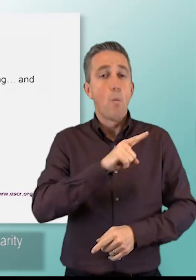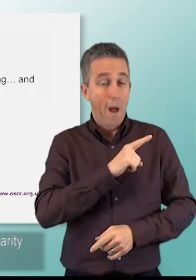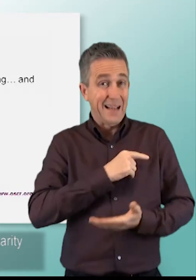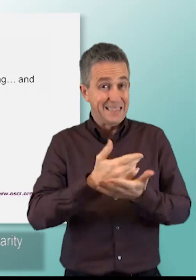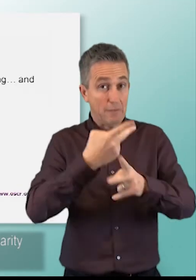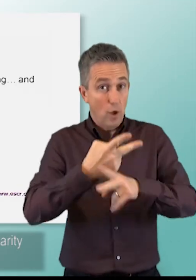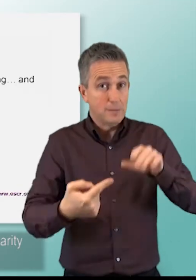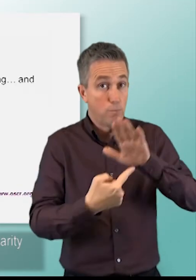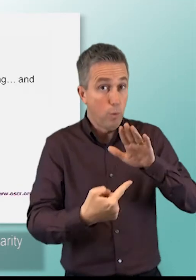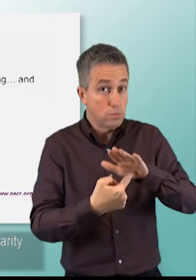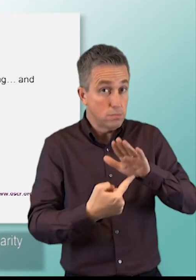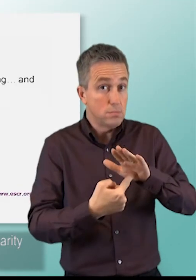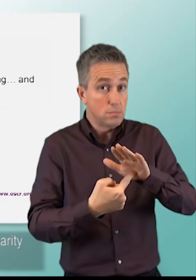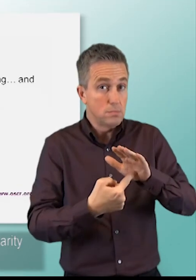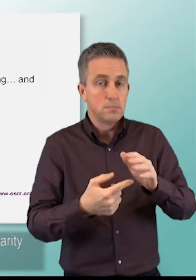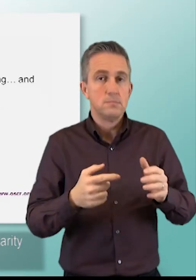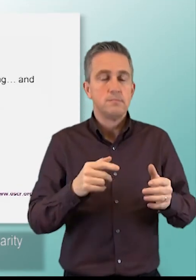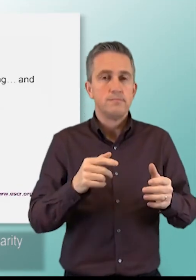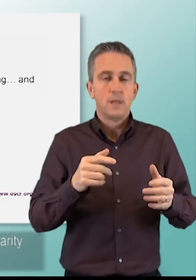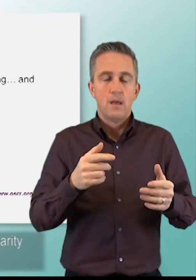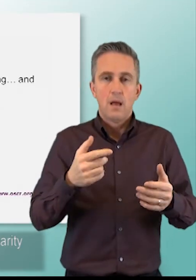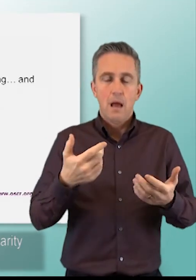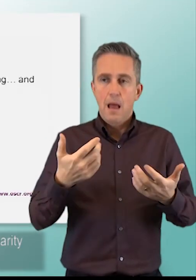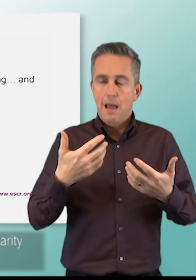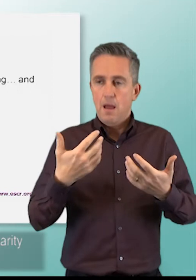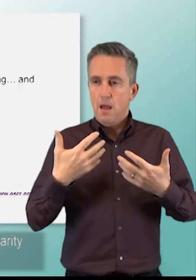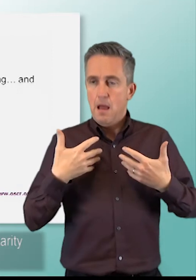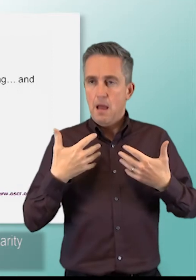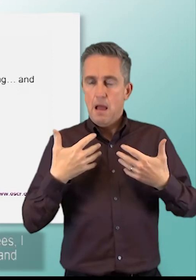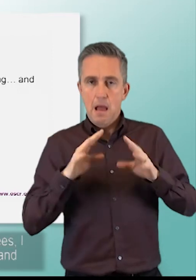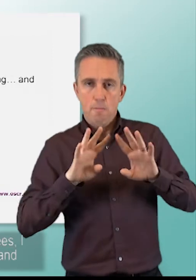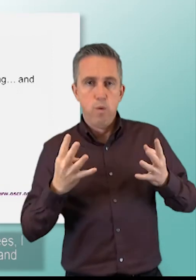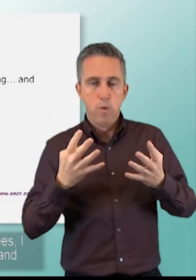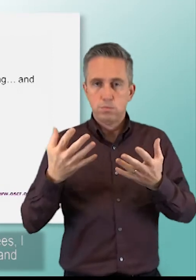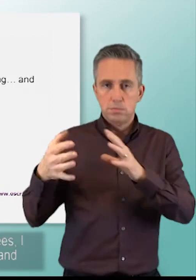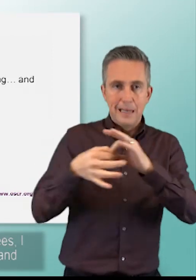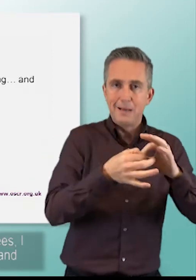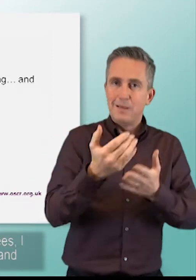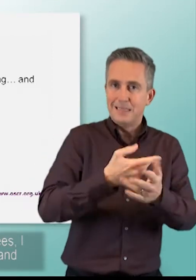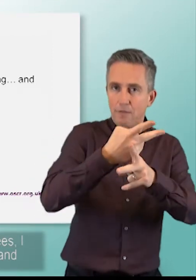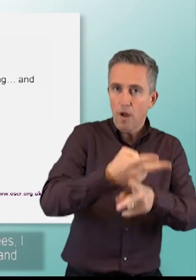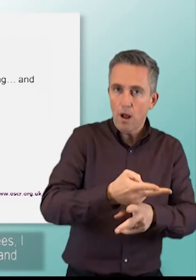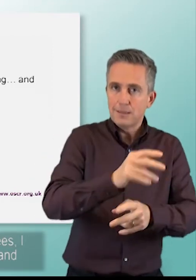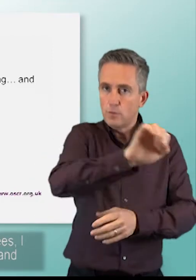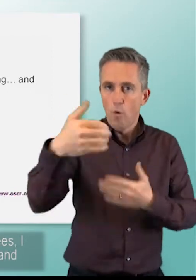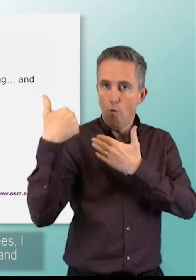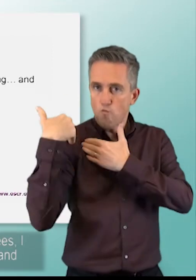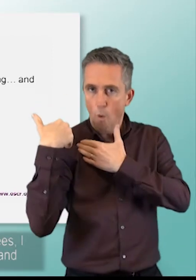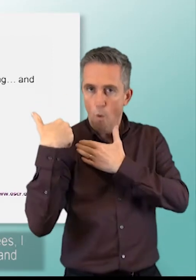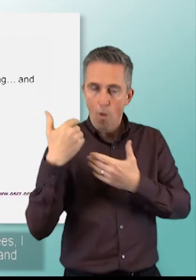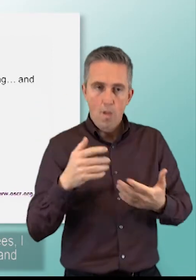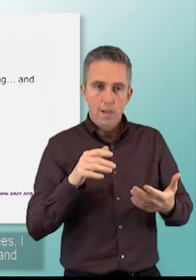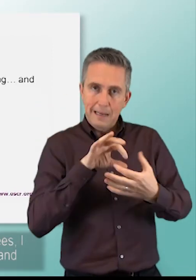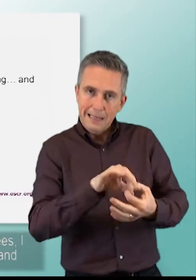why it's important, how charity trustee duties intersect with that, what you need to be thinking about as charity trustees. I